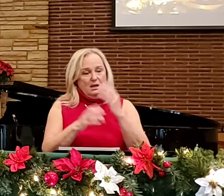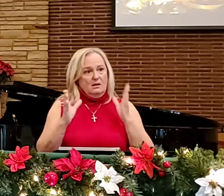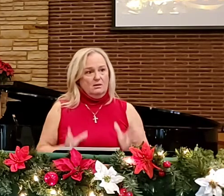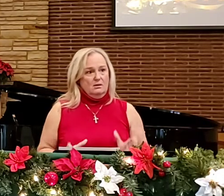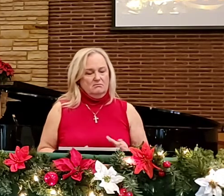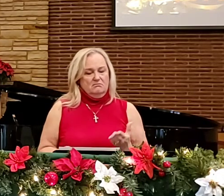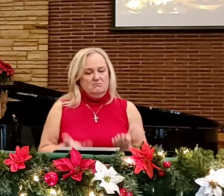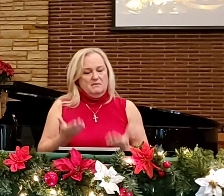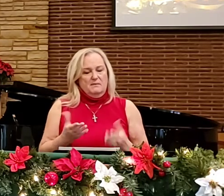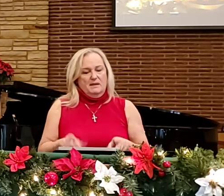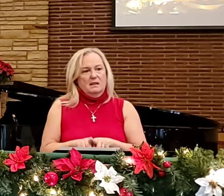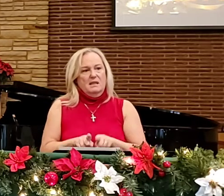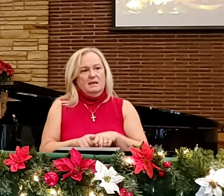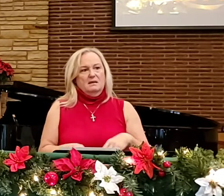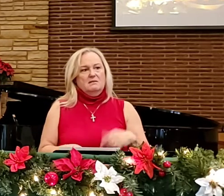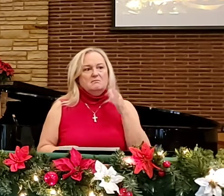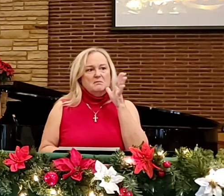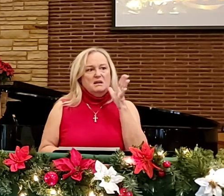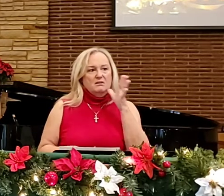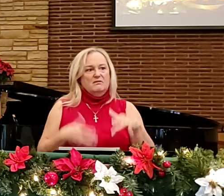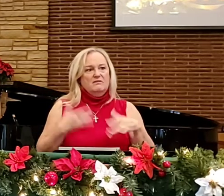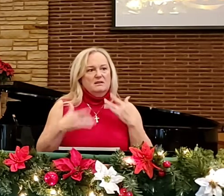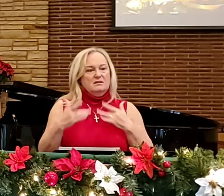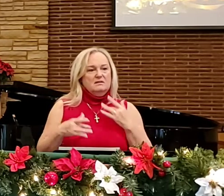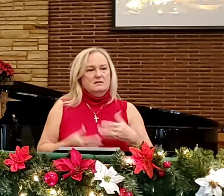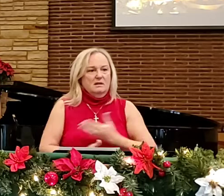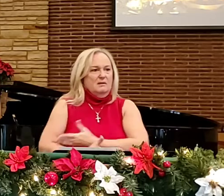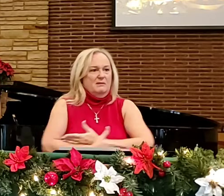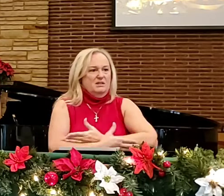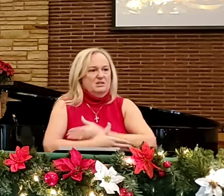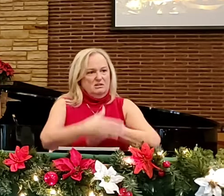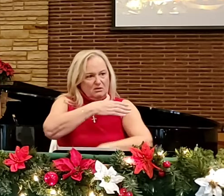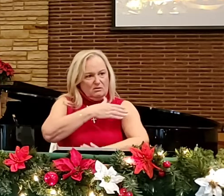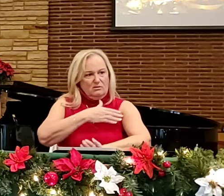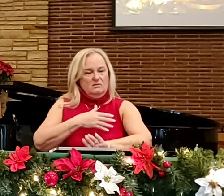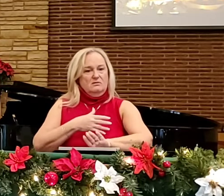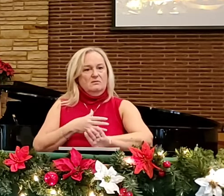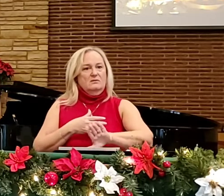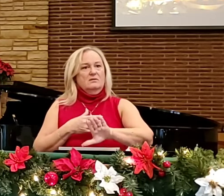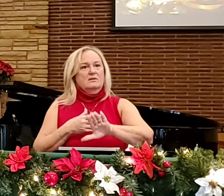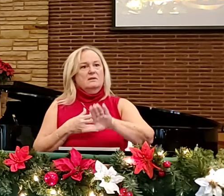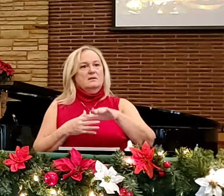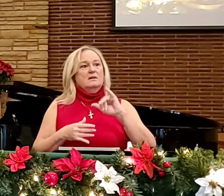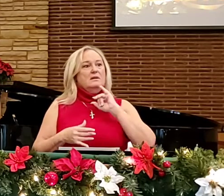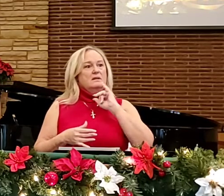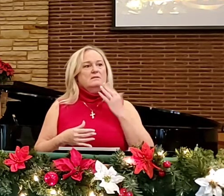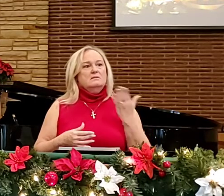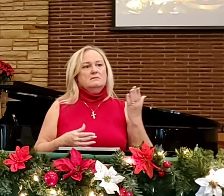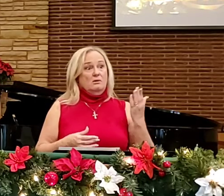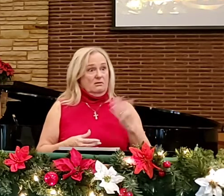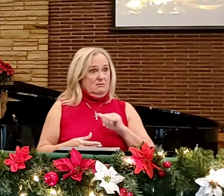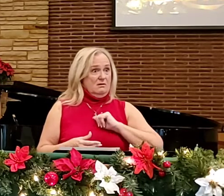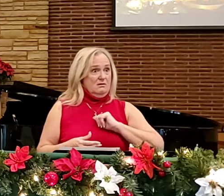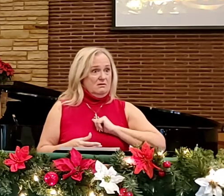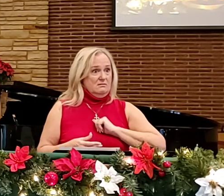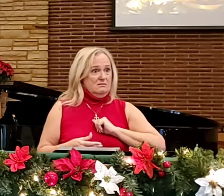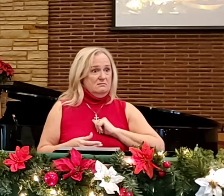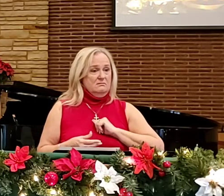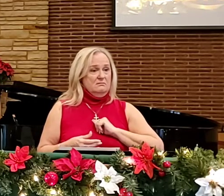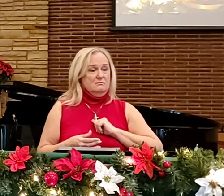I guess kind of like a mother feels a baby she gives birth to is hers.